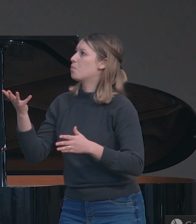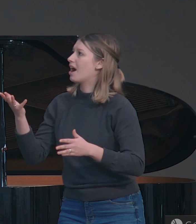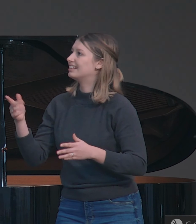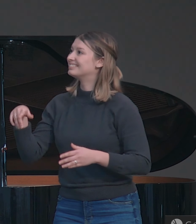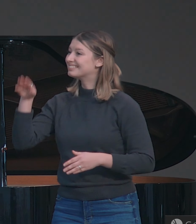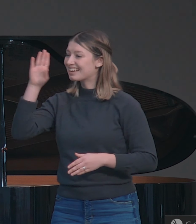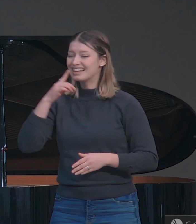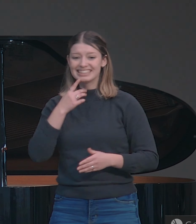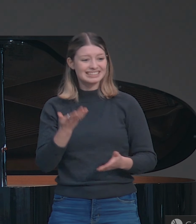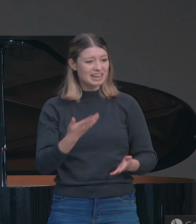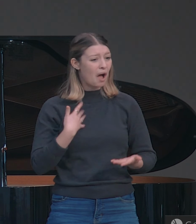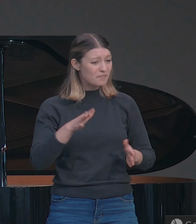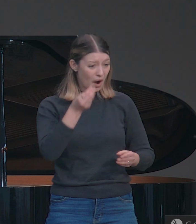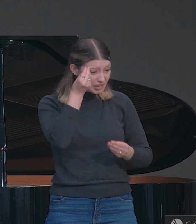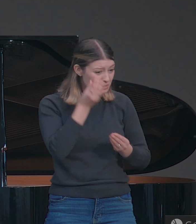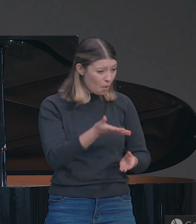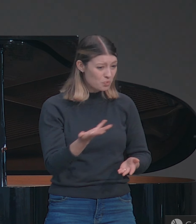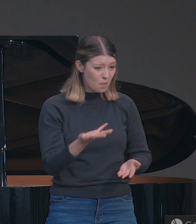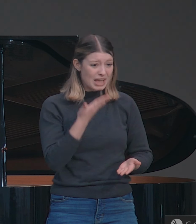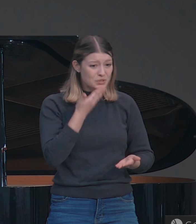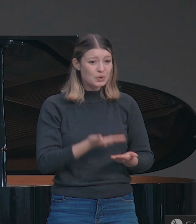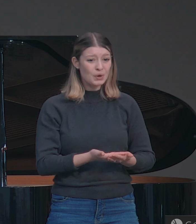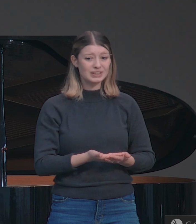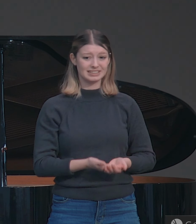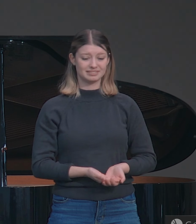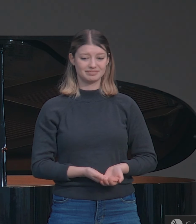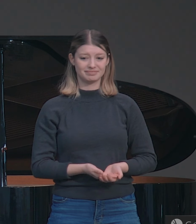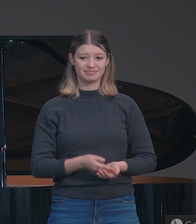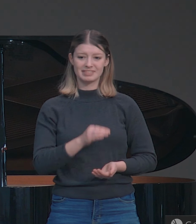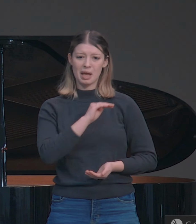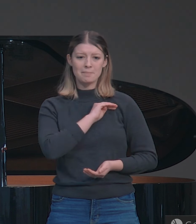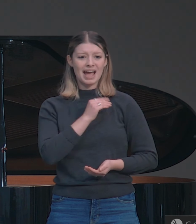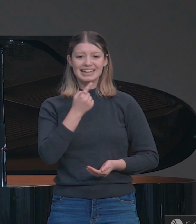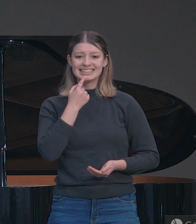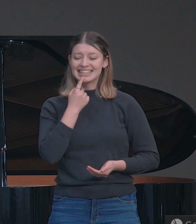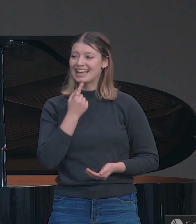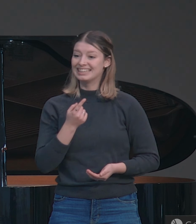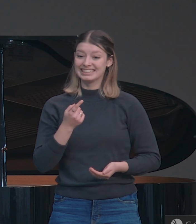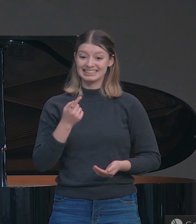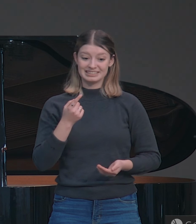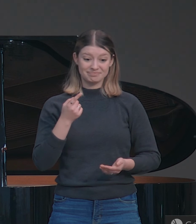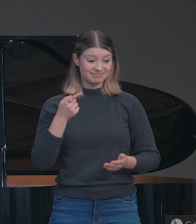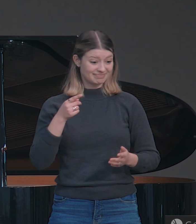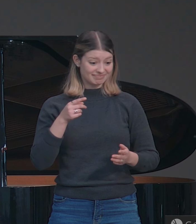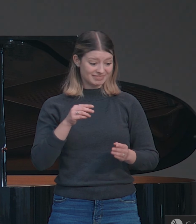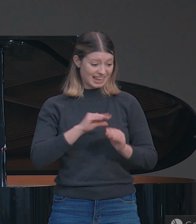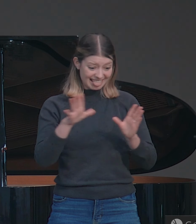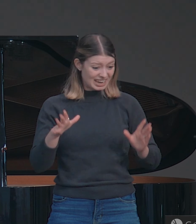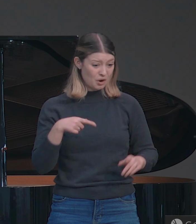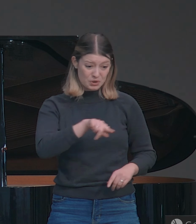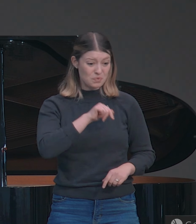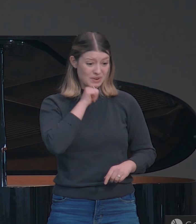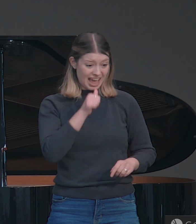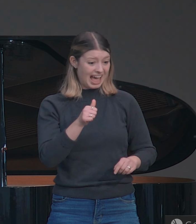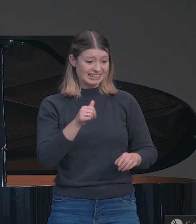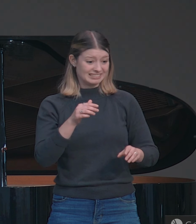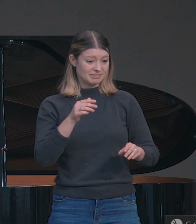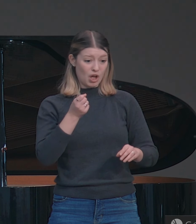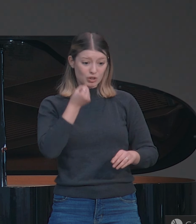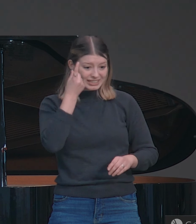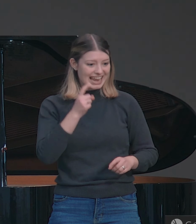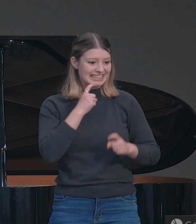Here's Micah pointing out their problem. They don't take sin seriously, and then pointing to the sin.